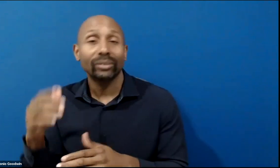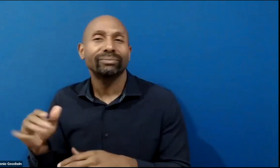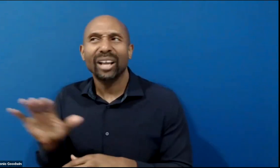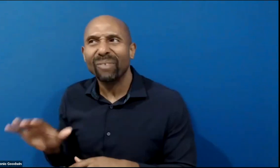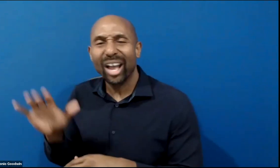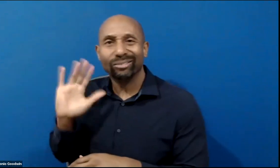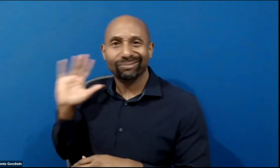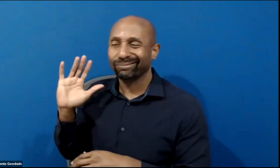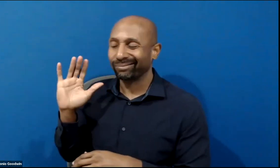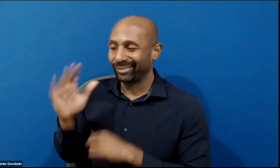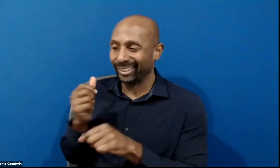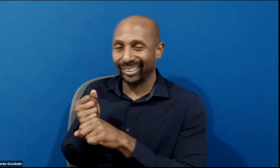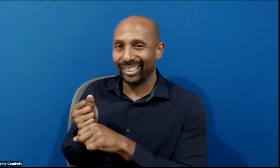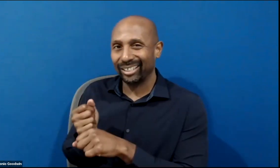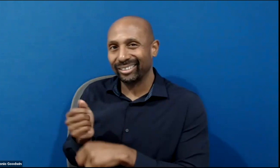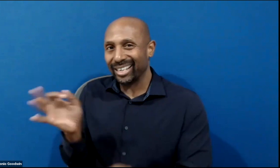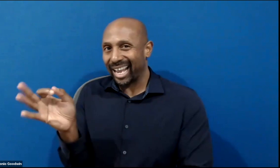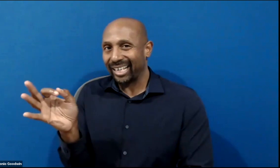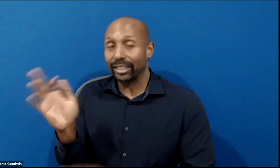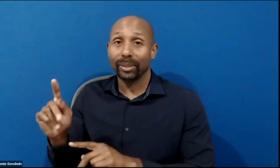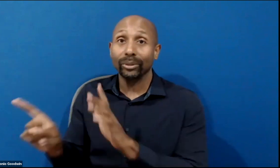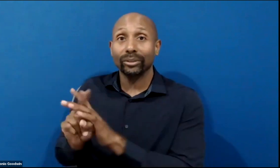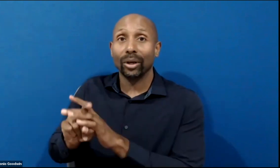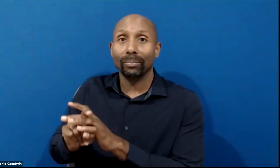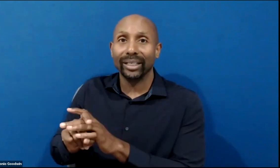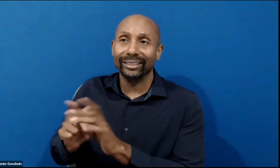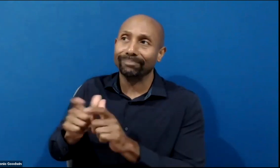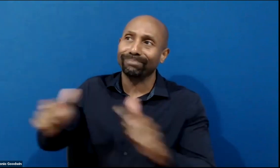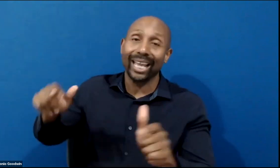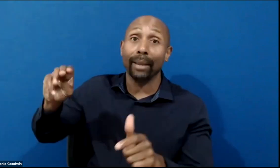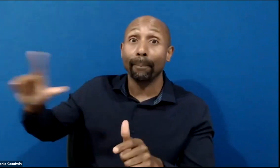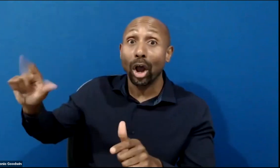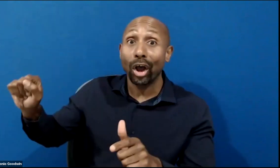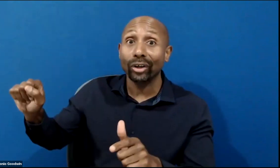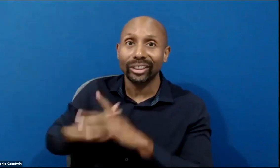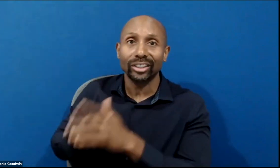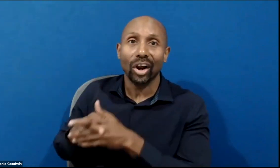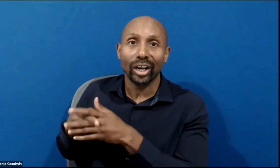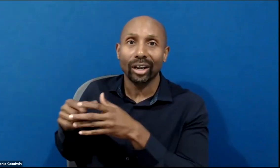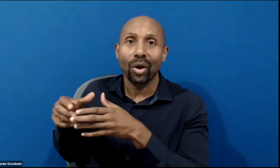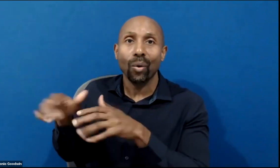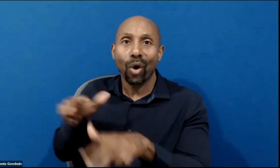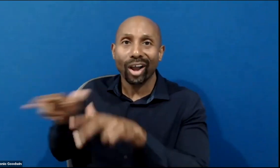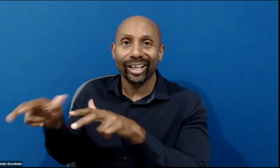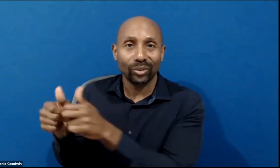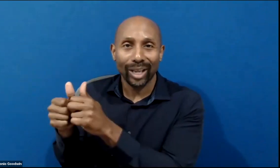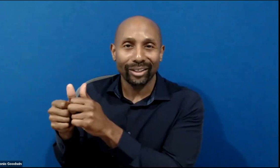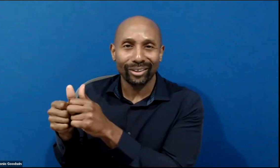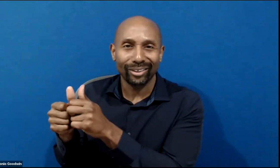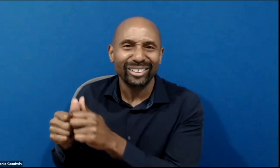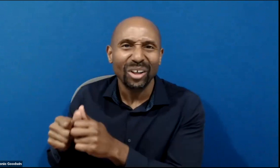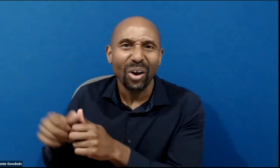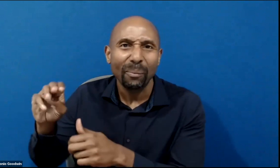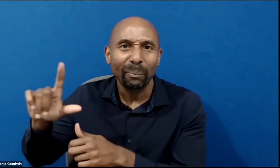showing up at these big shopping malls and started having walks together. Shopping malls were very like, I don't know